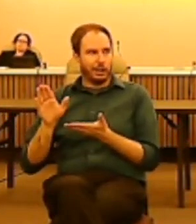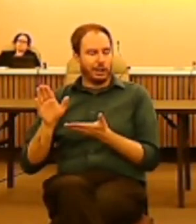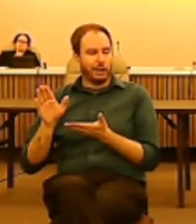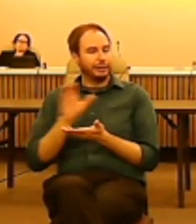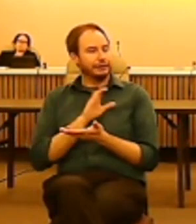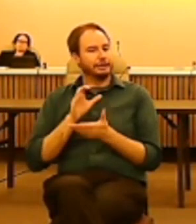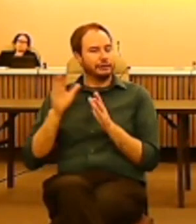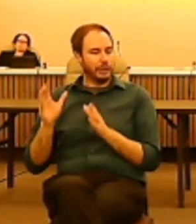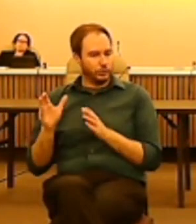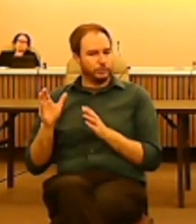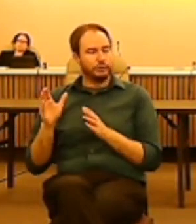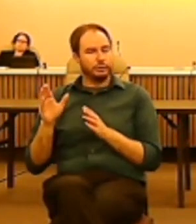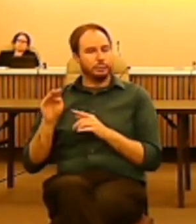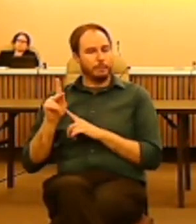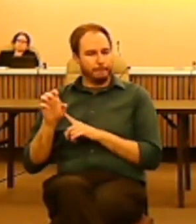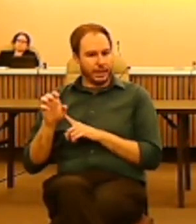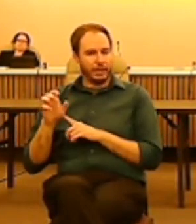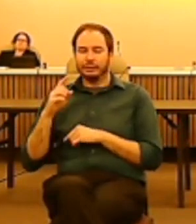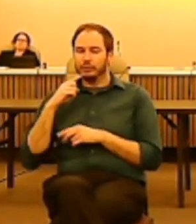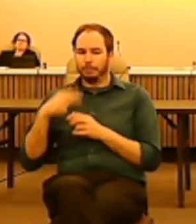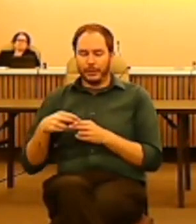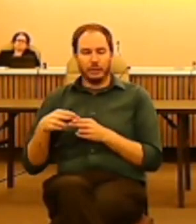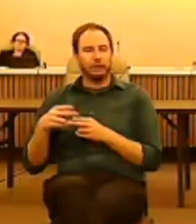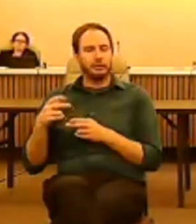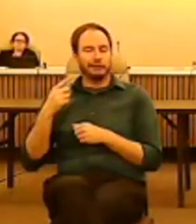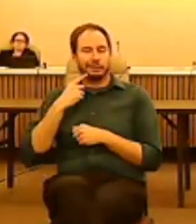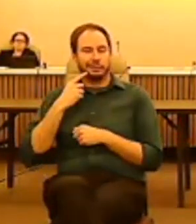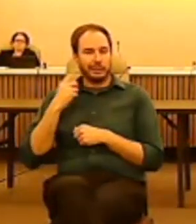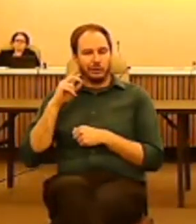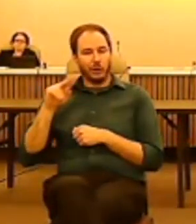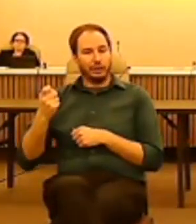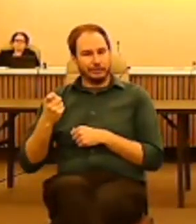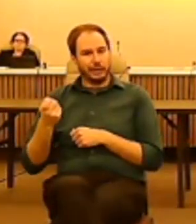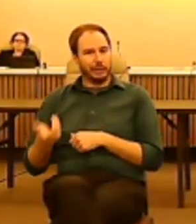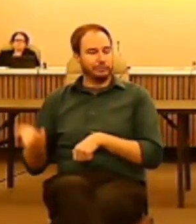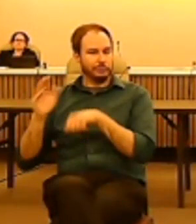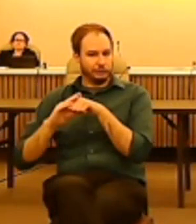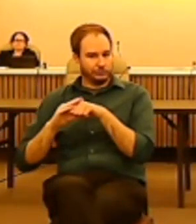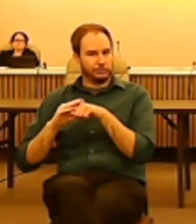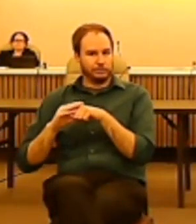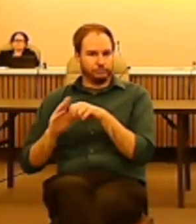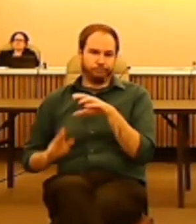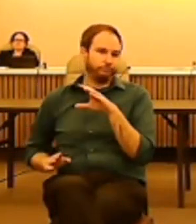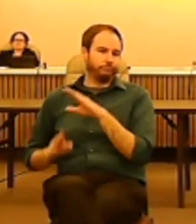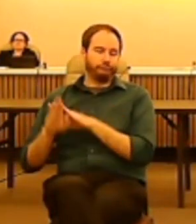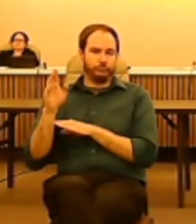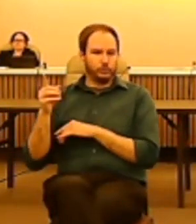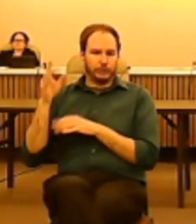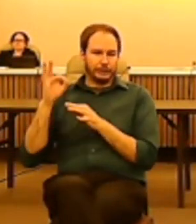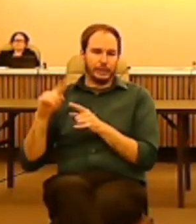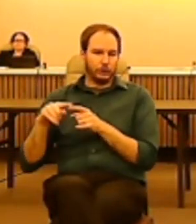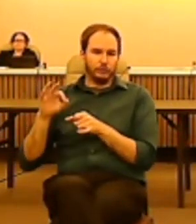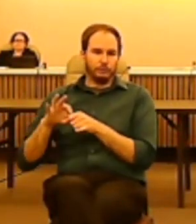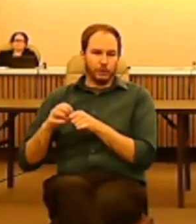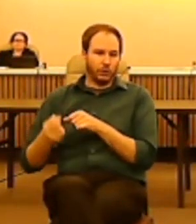Councilwoman Zink and Mike Udelson mentioned it, and then they saw their tax burdens skyrocket, and then they voted out the